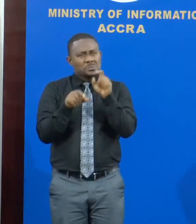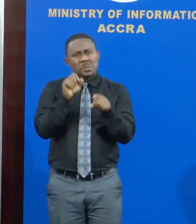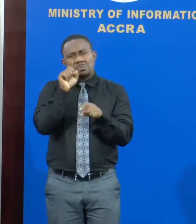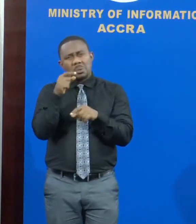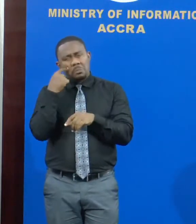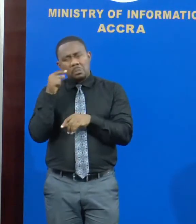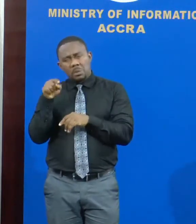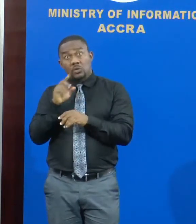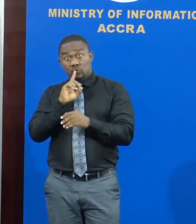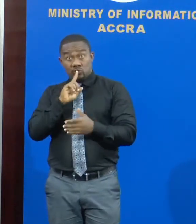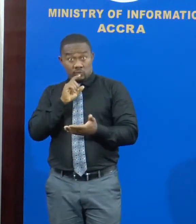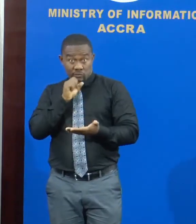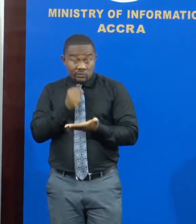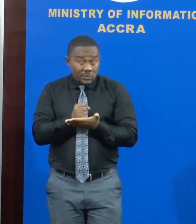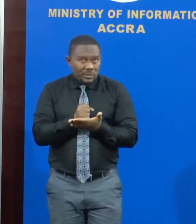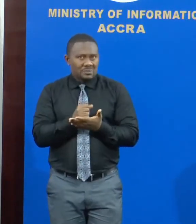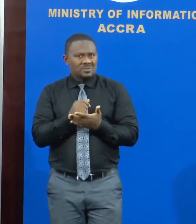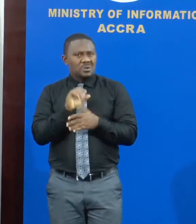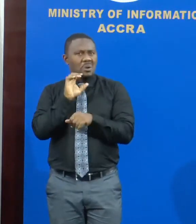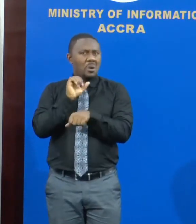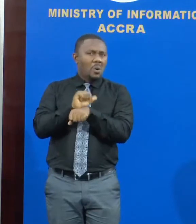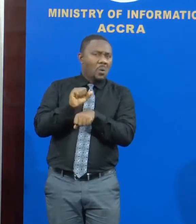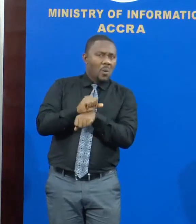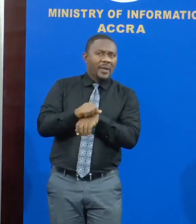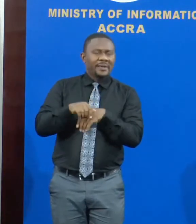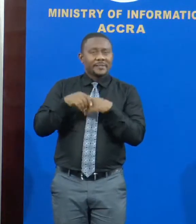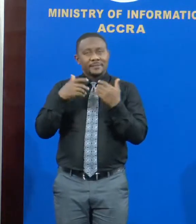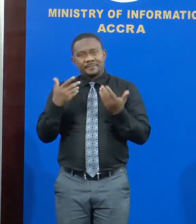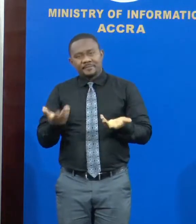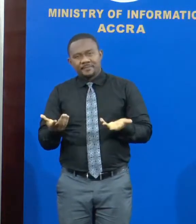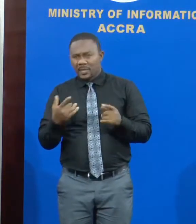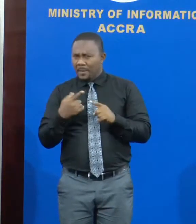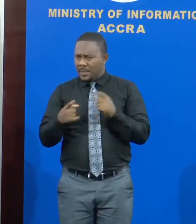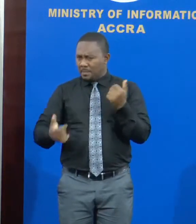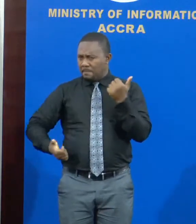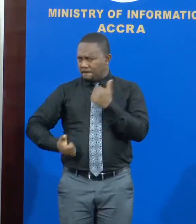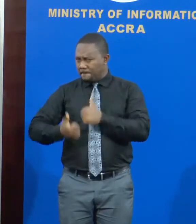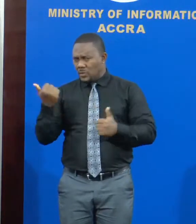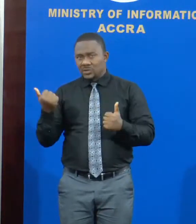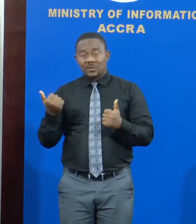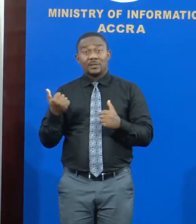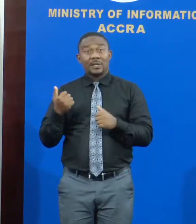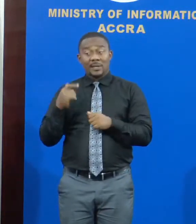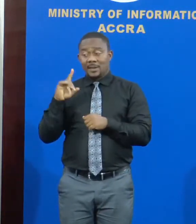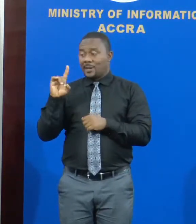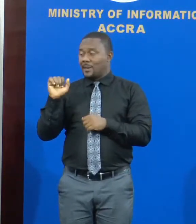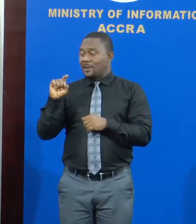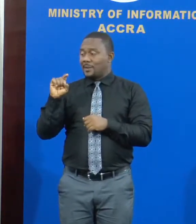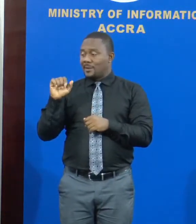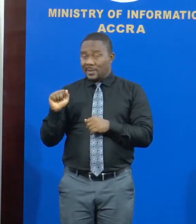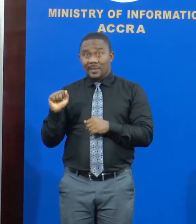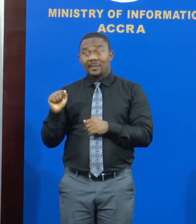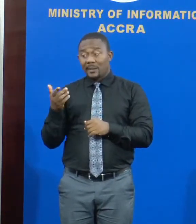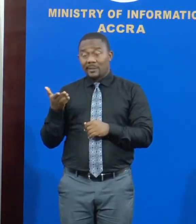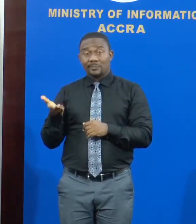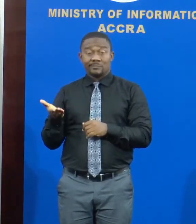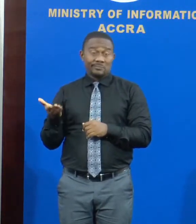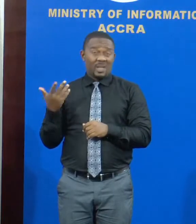to your employment and so on and so forth. But the majority of the data that we would have to collect by